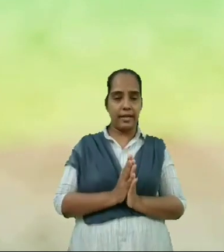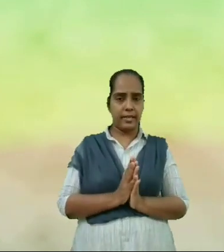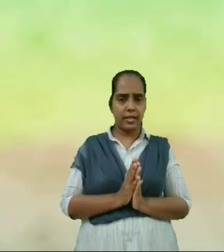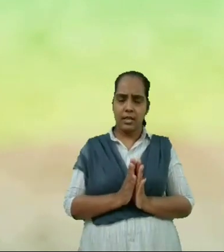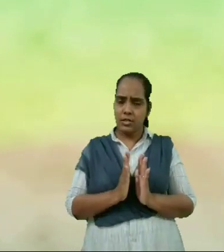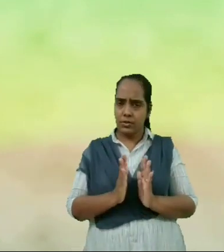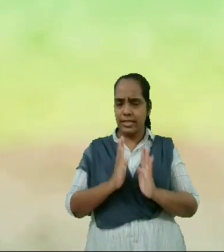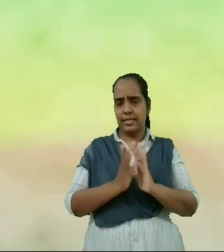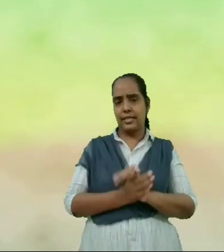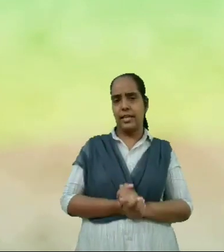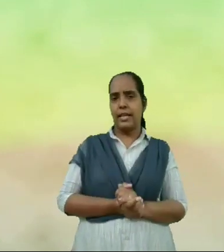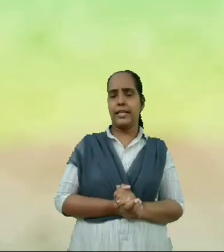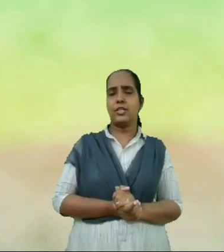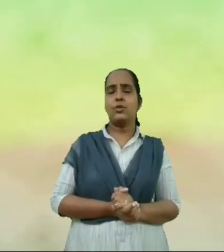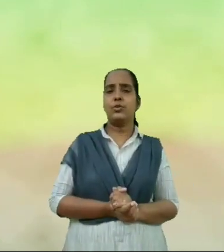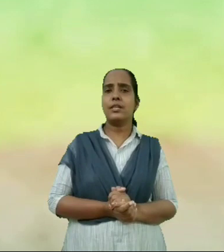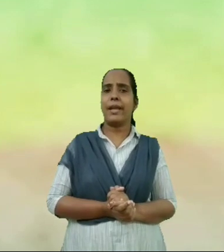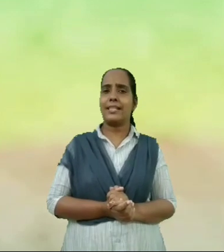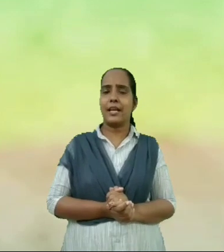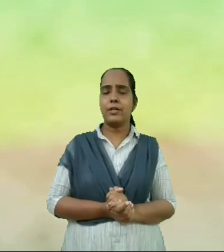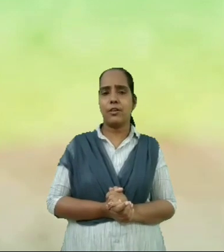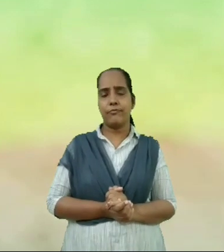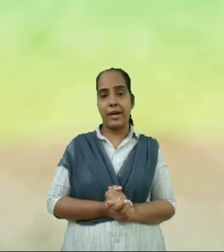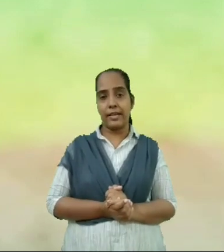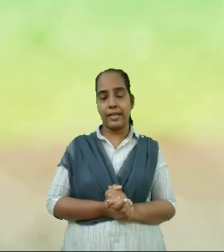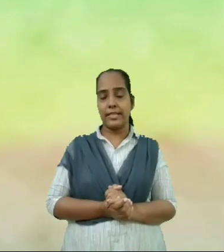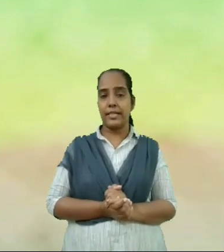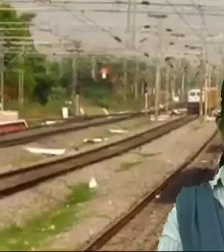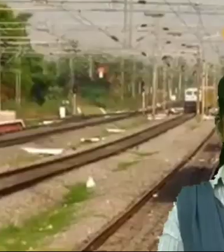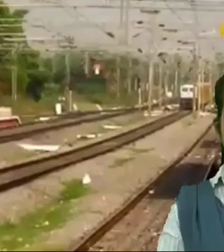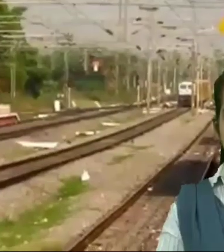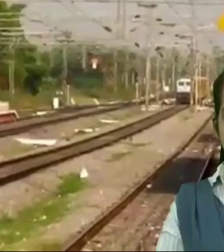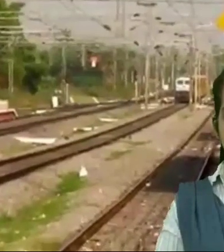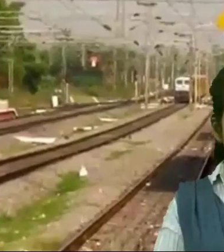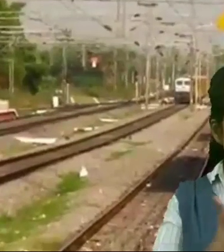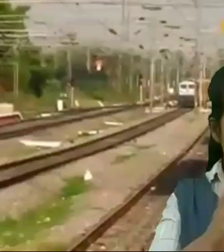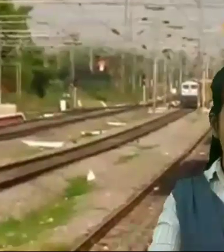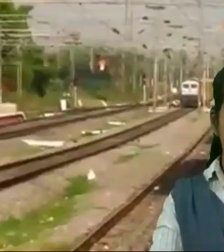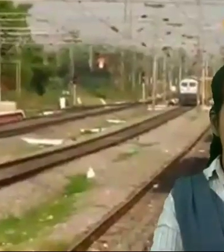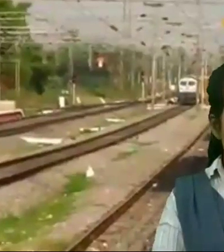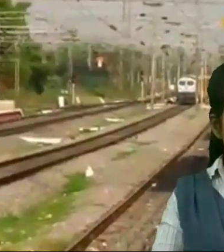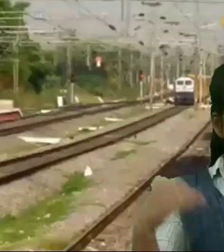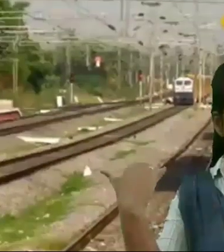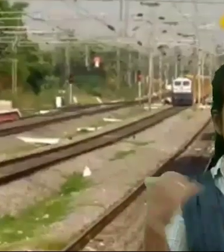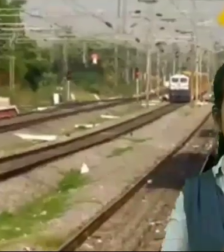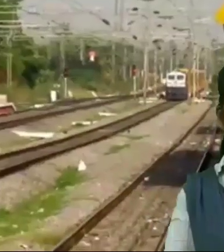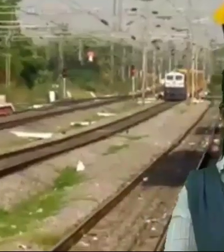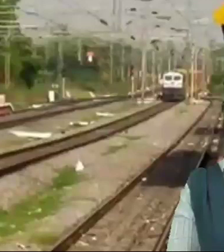lines. So just let's go through some examples of parallel lines in our real life. Okay? Let's see this video. You have